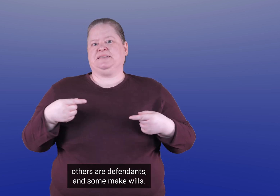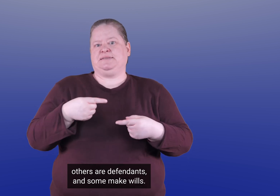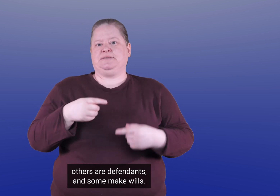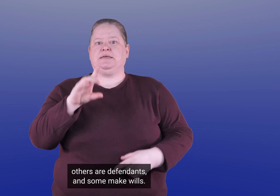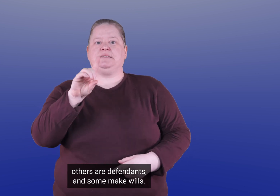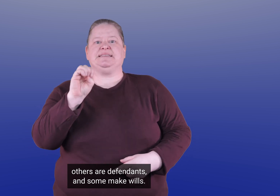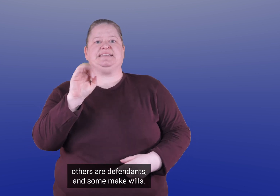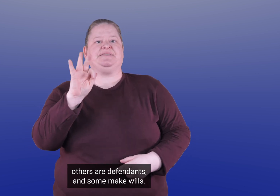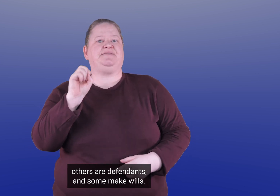Others are defendants,